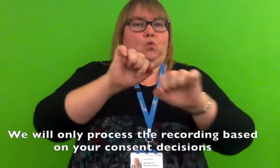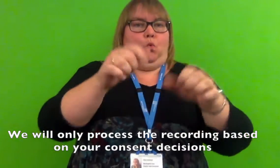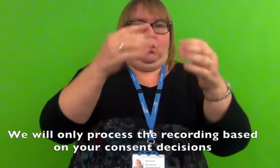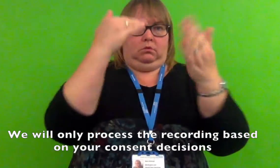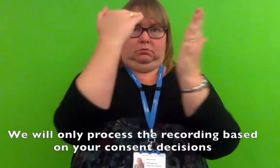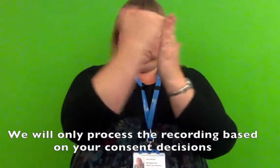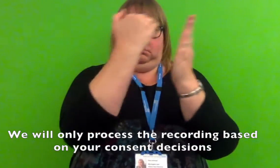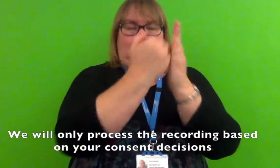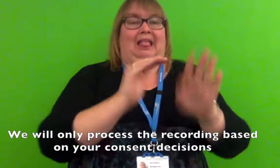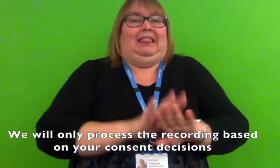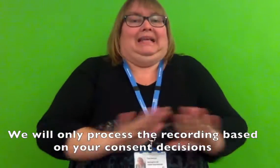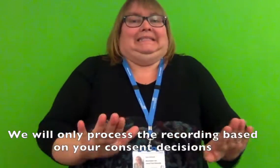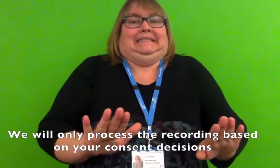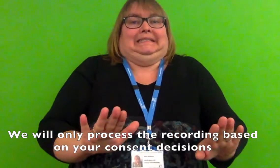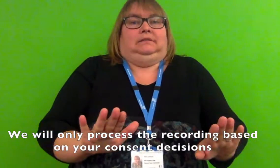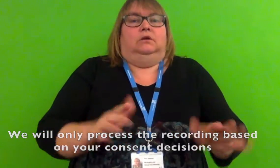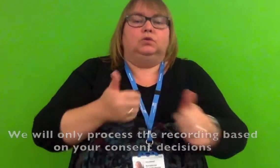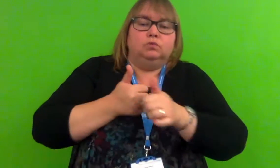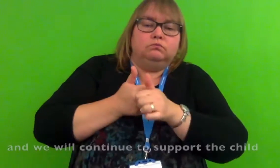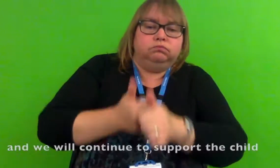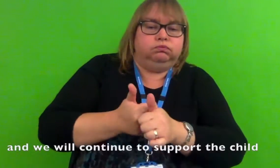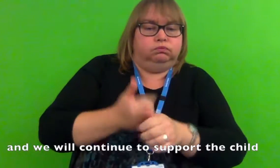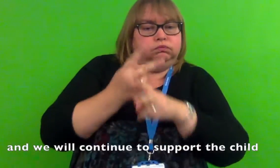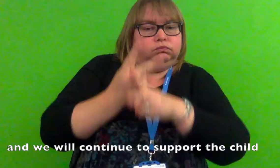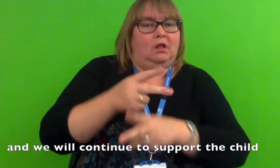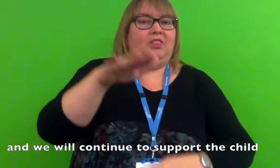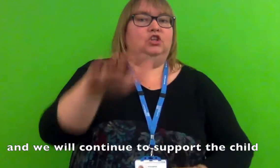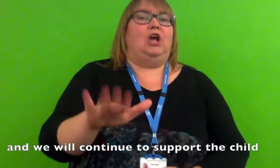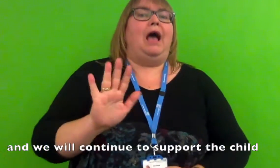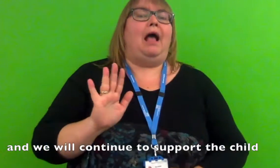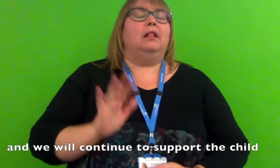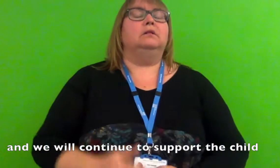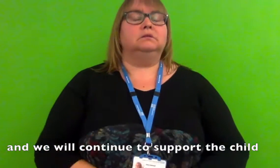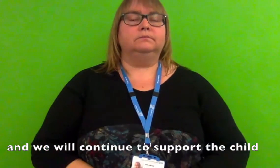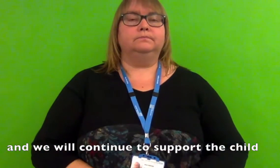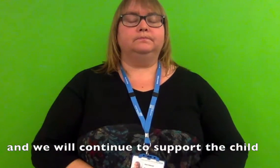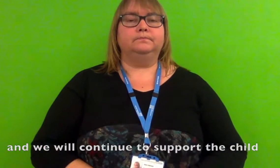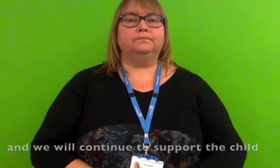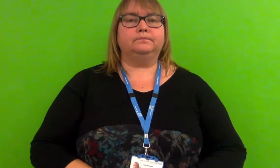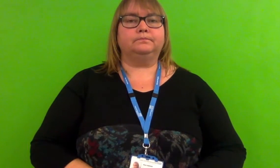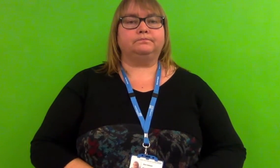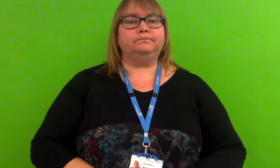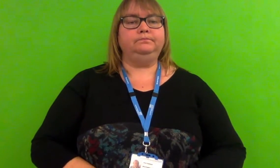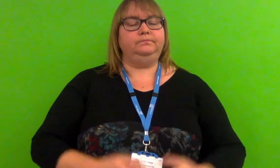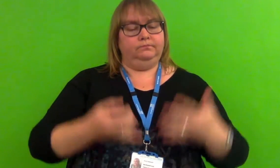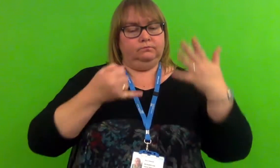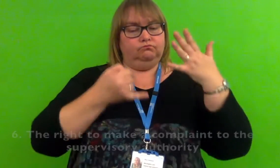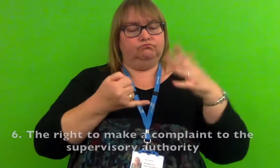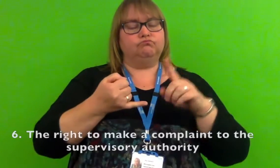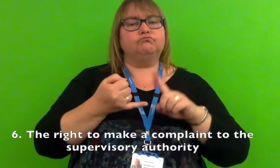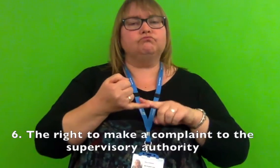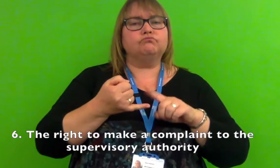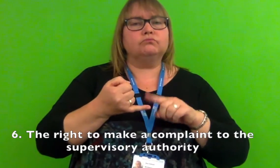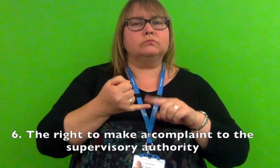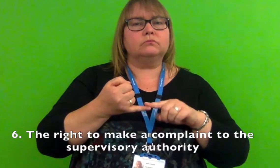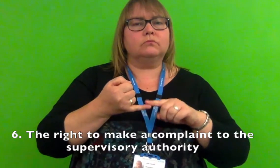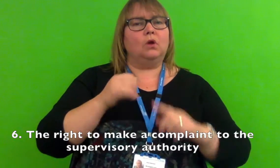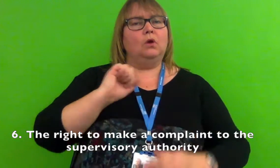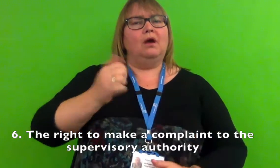the recordings based on your consent decisions, and we will continue to support the child. 6.